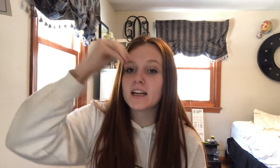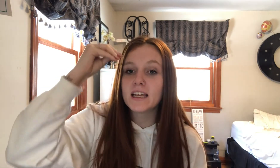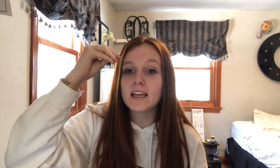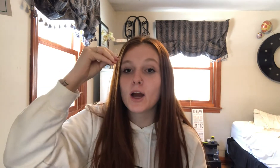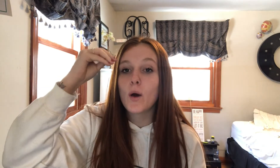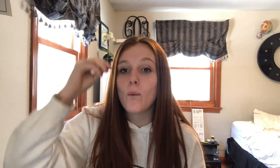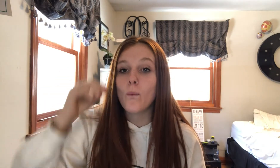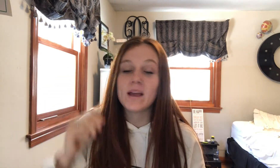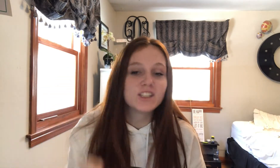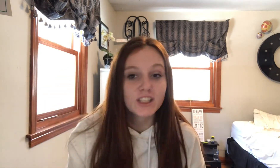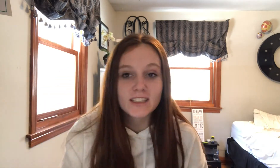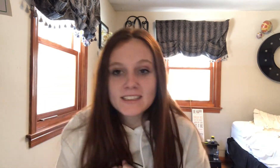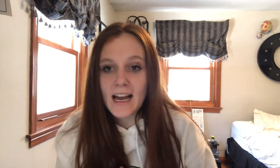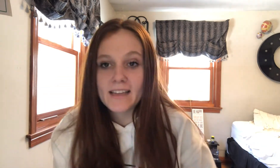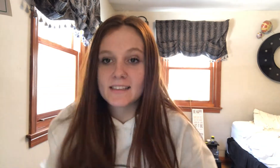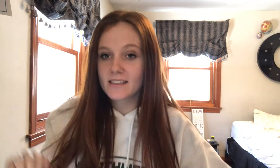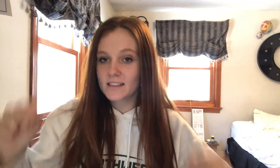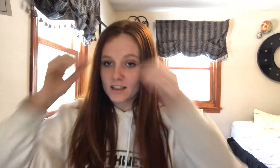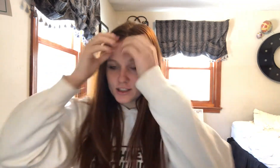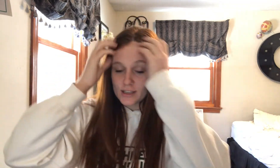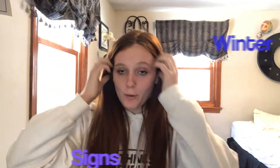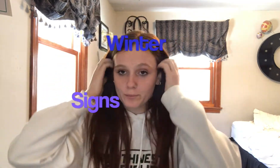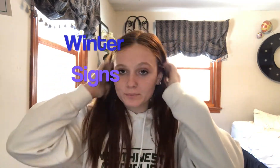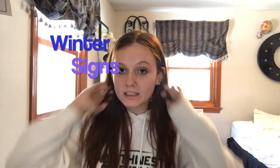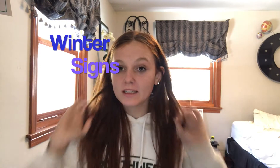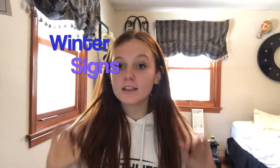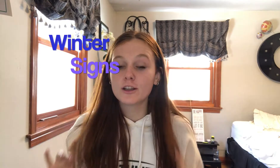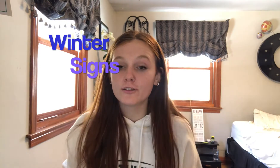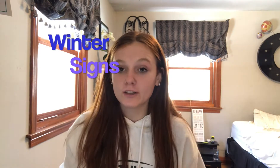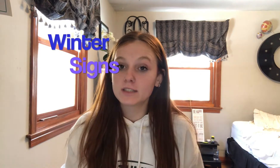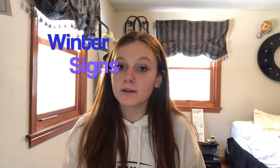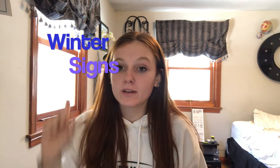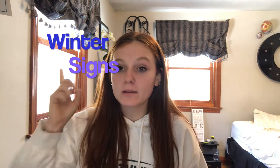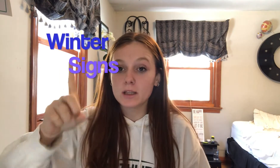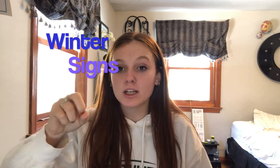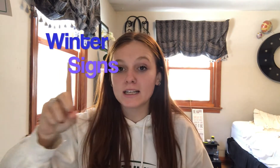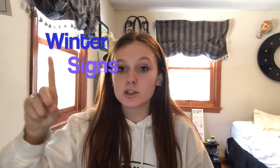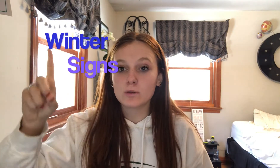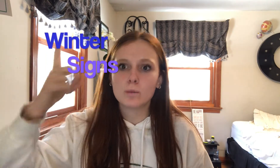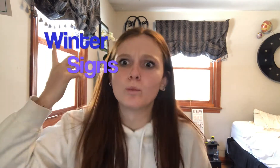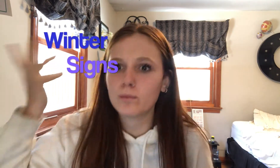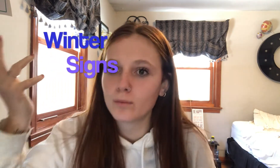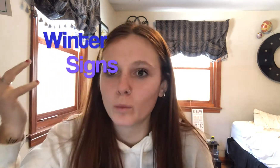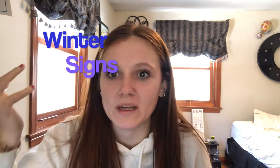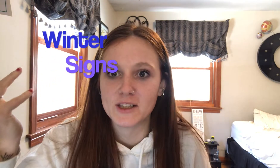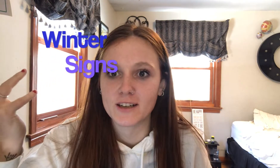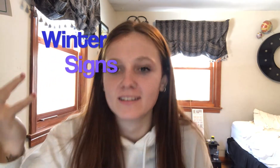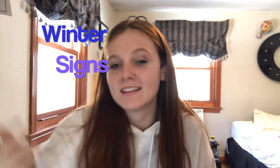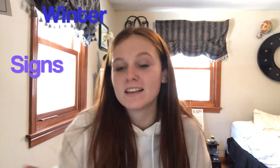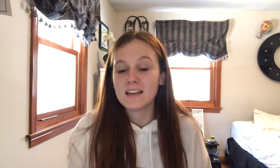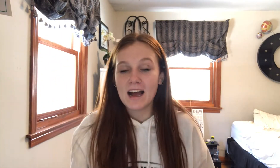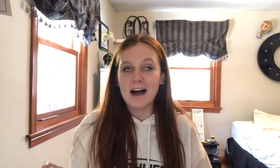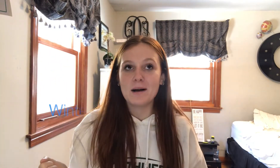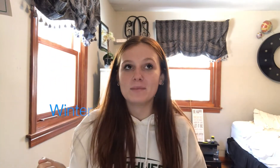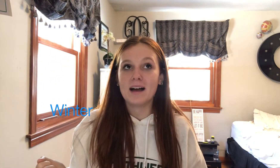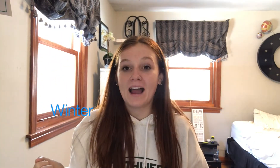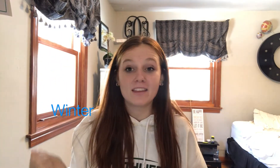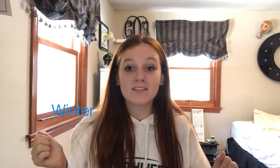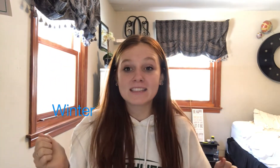learning winter signs. So, the first one we're going to be learning is winter. I love this sign